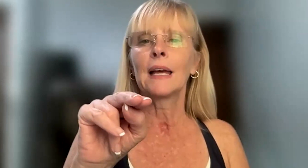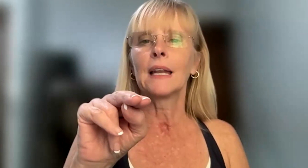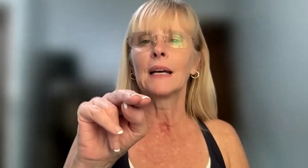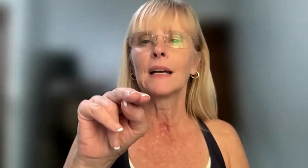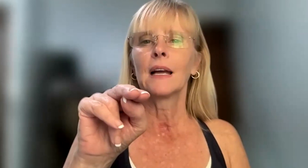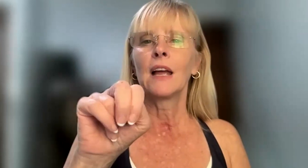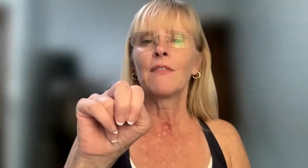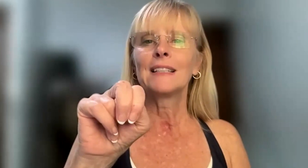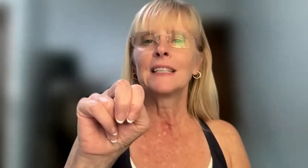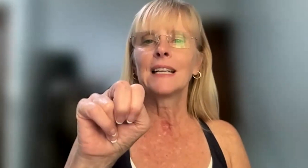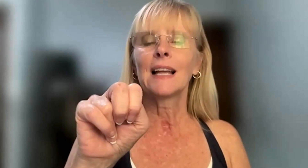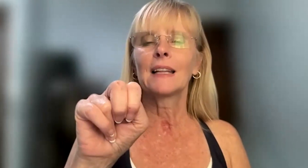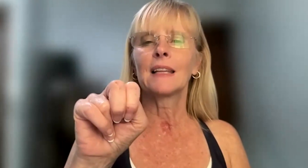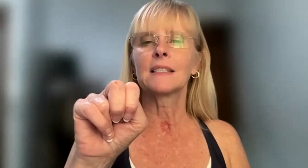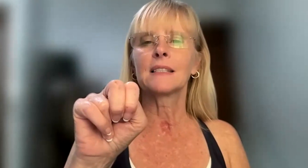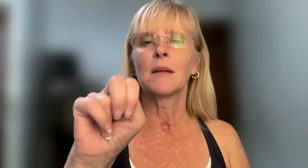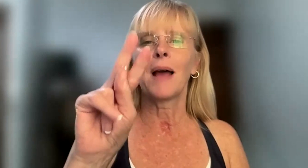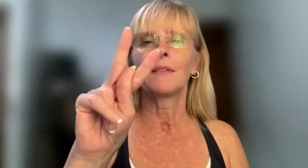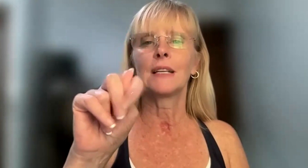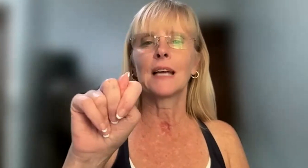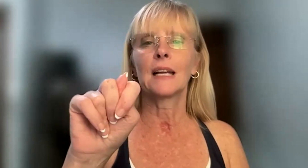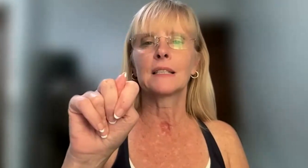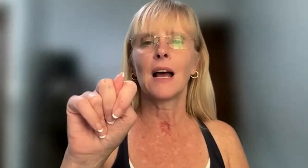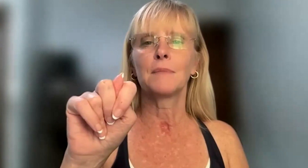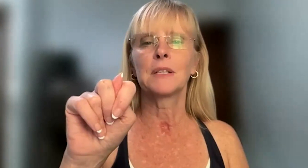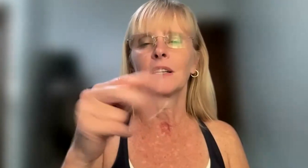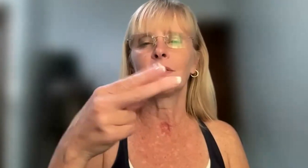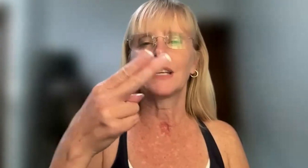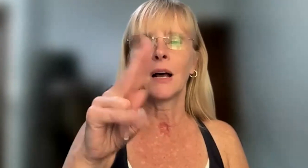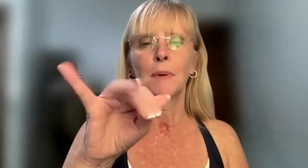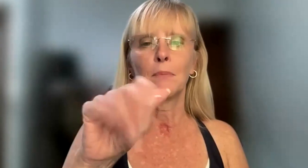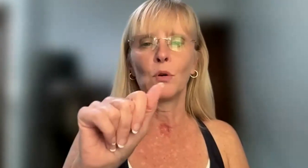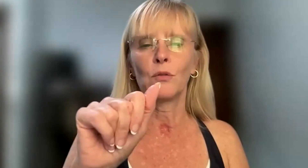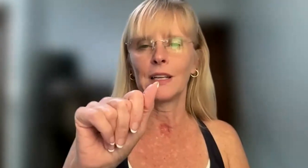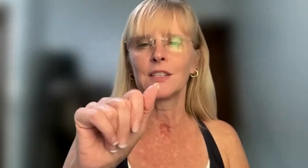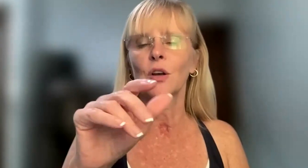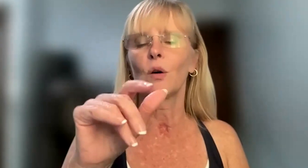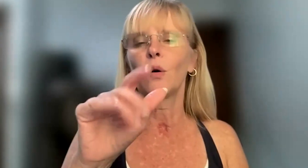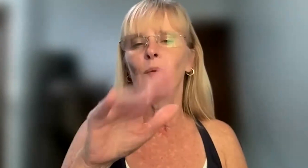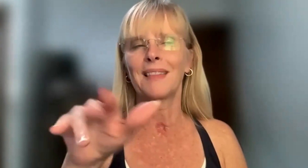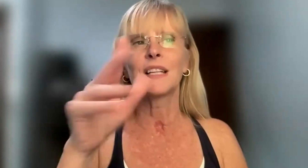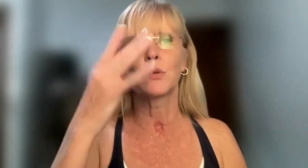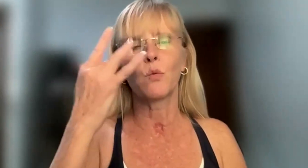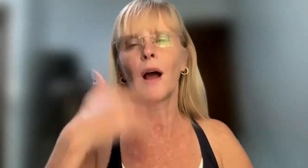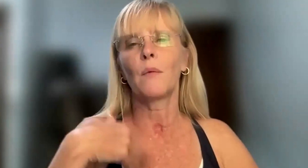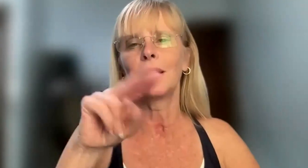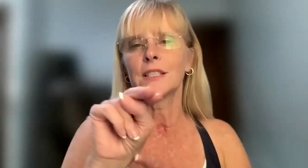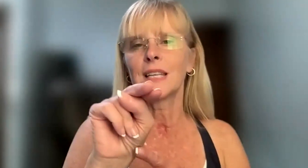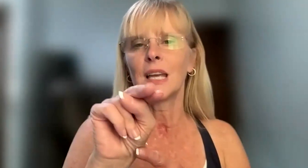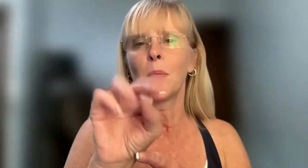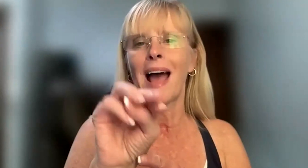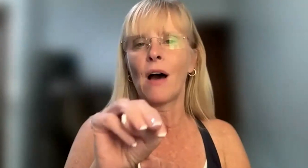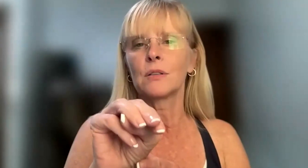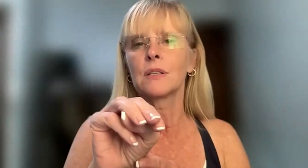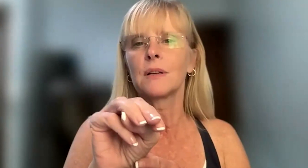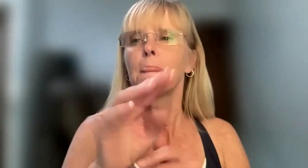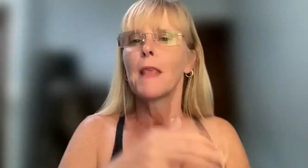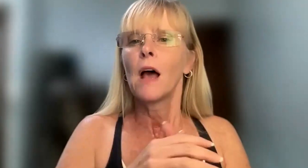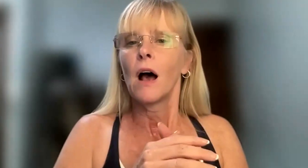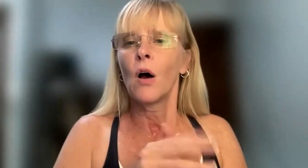C-Y-N, if I did it like this, then I'm having to take time to lift it up and move it. So that's why we just keep them out. Okay,